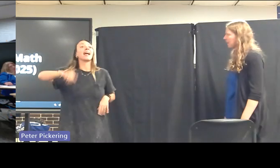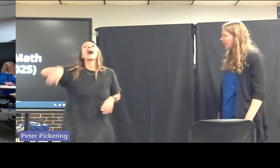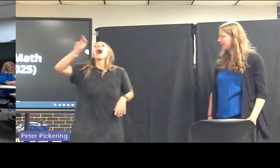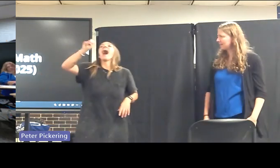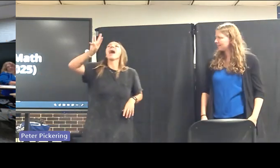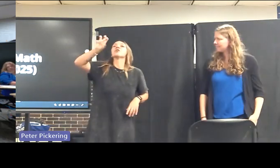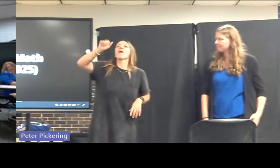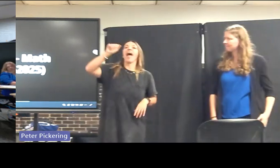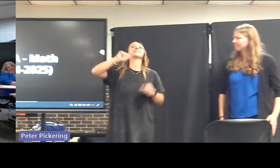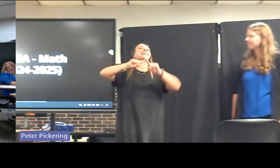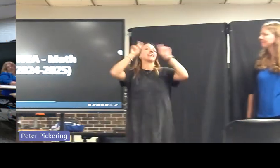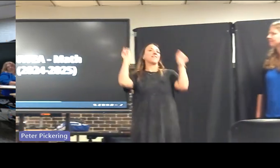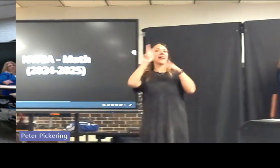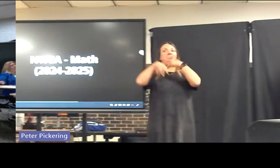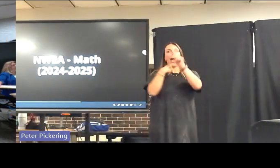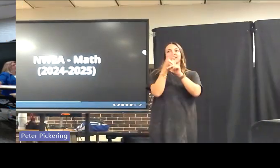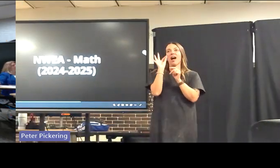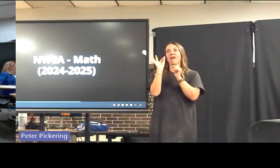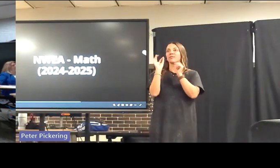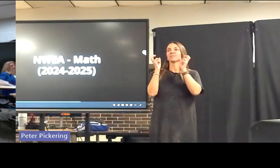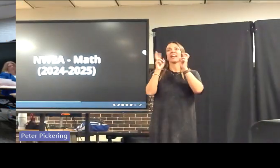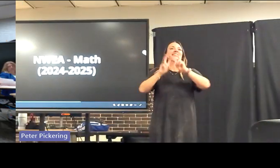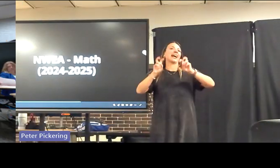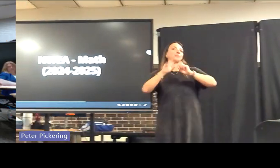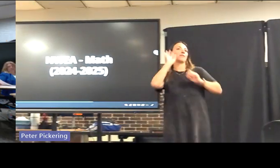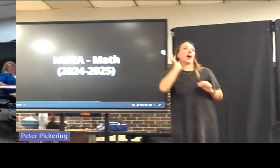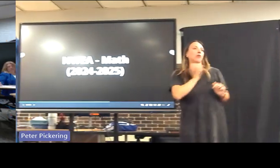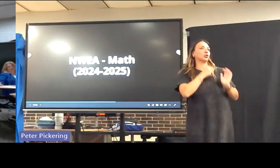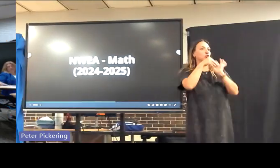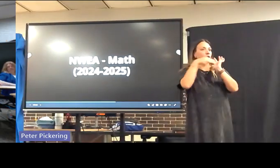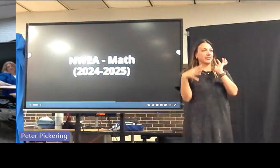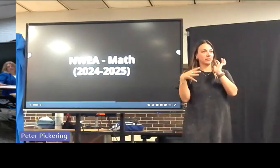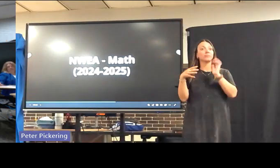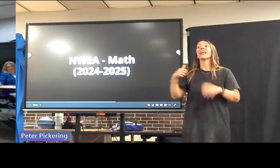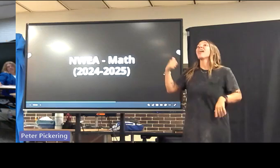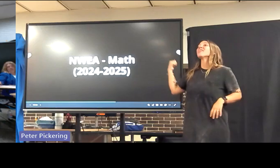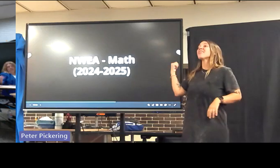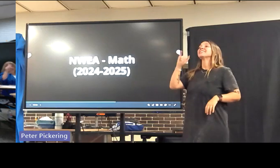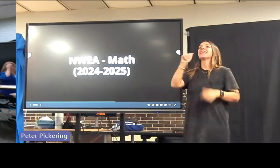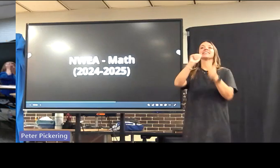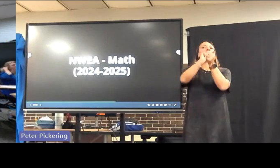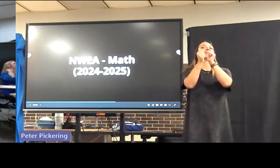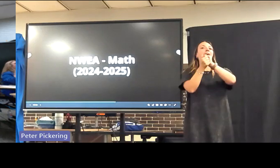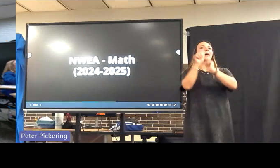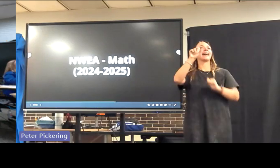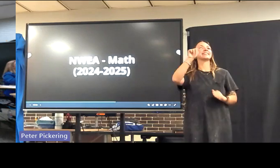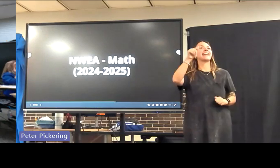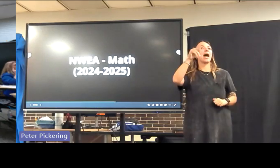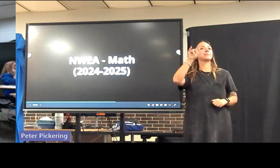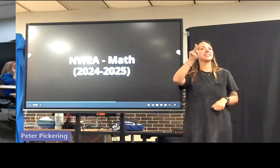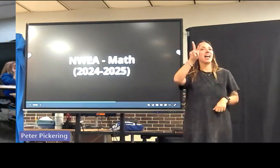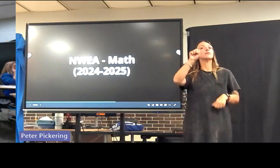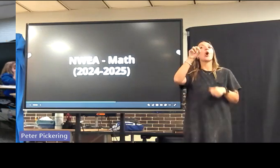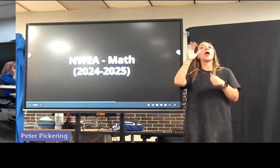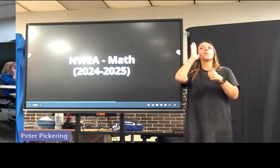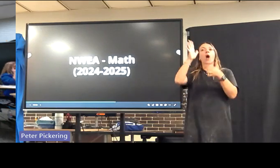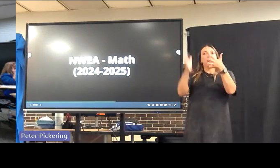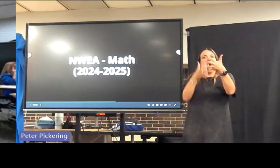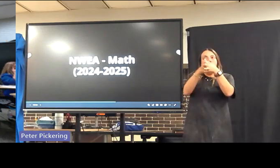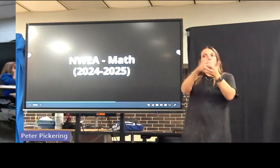Okay, now we're going to move on to NWEA. That is a different type of assessment for our students. And this